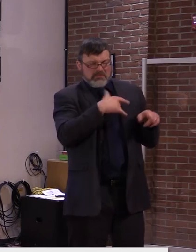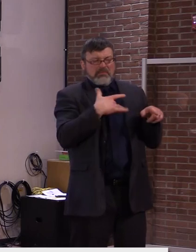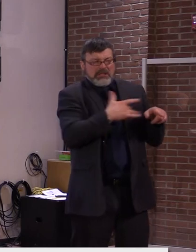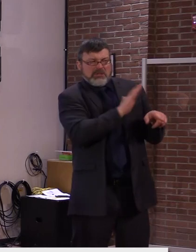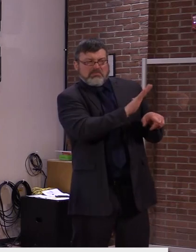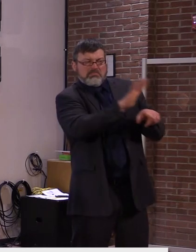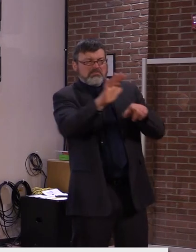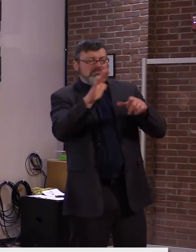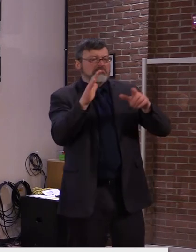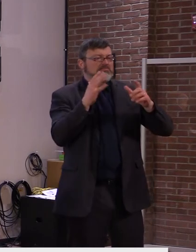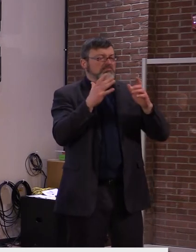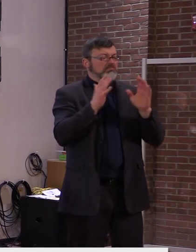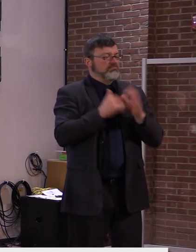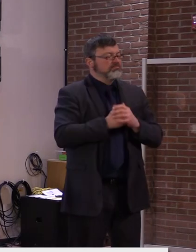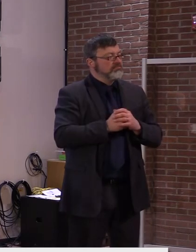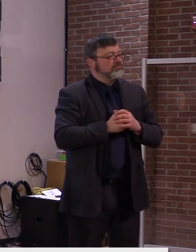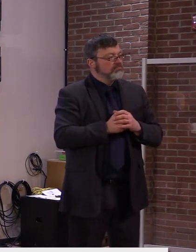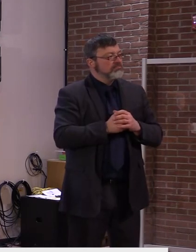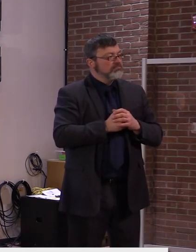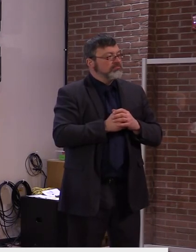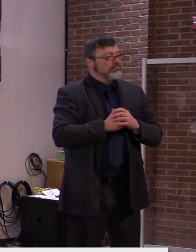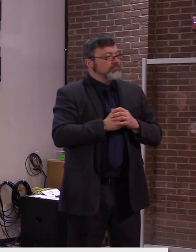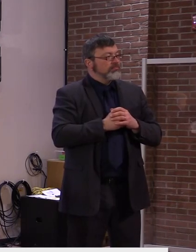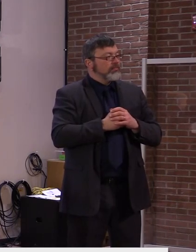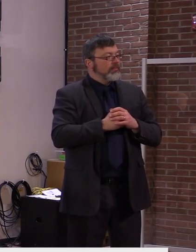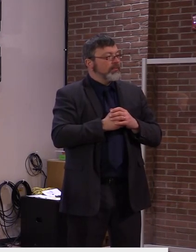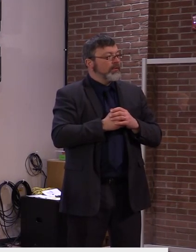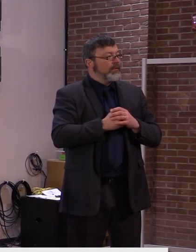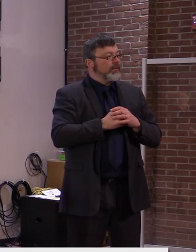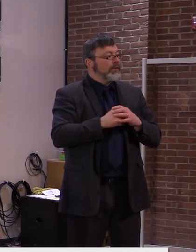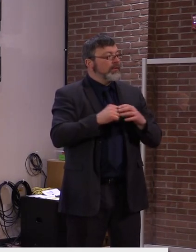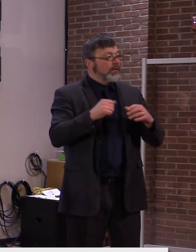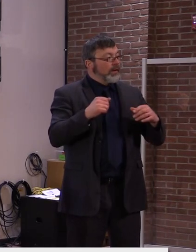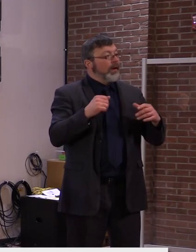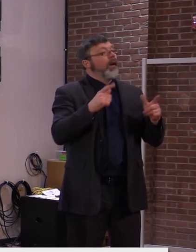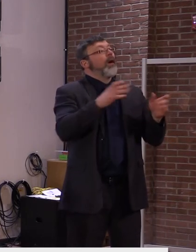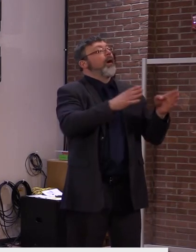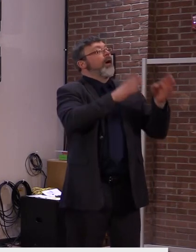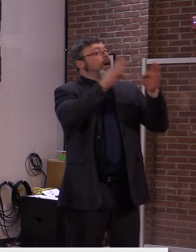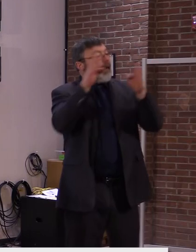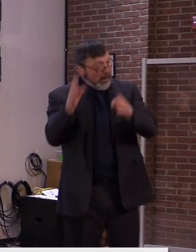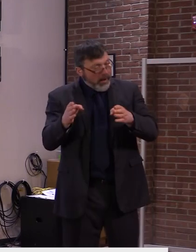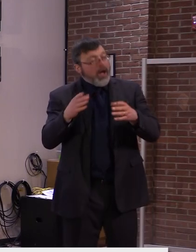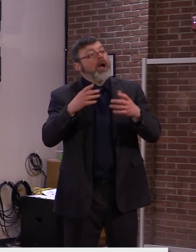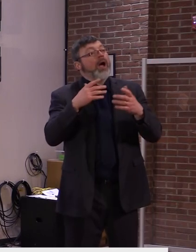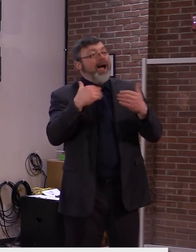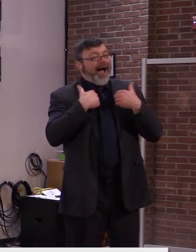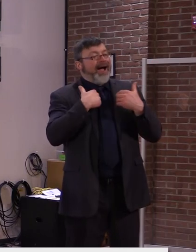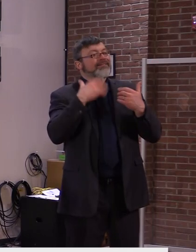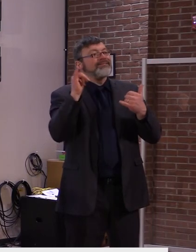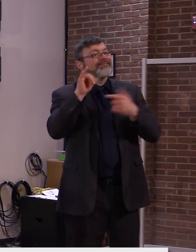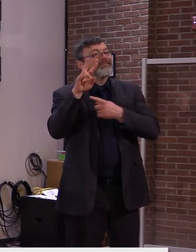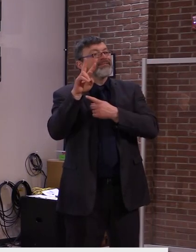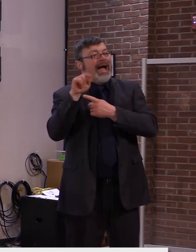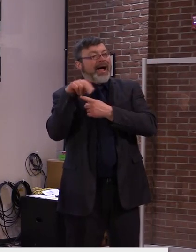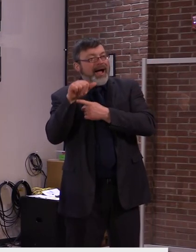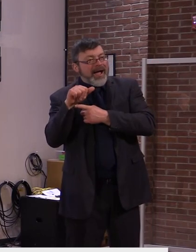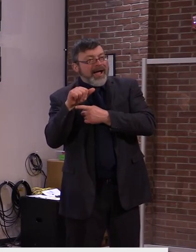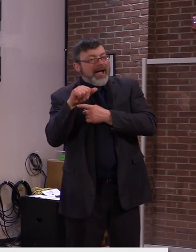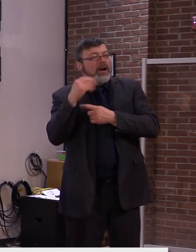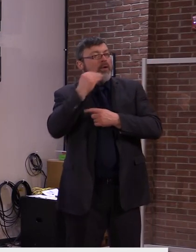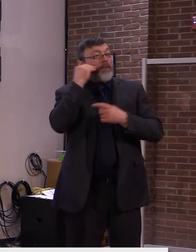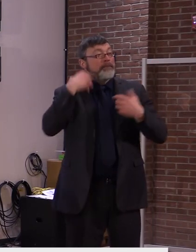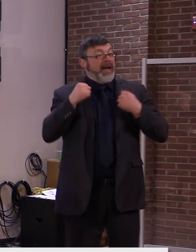this phase to begin next week, and we'll have further details at that time. Health clinics coming on board next